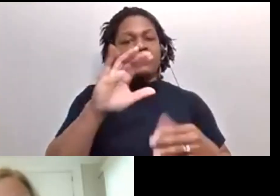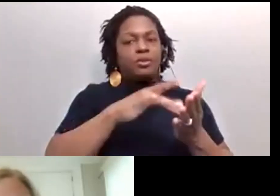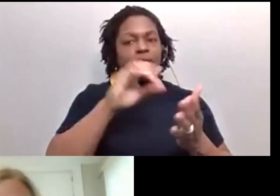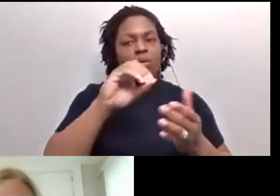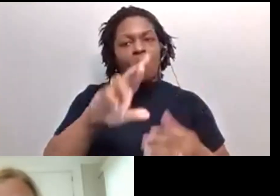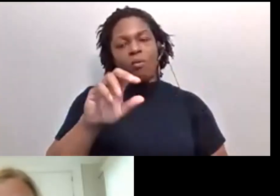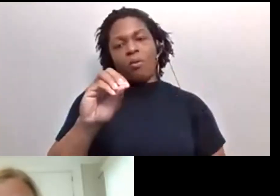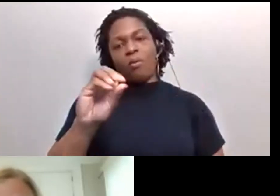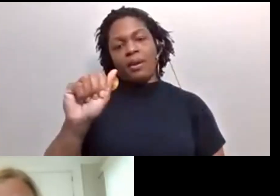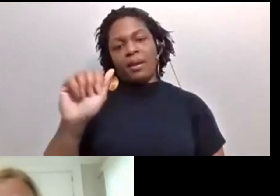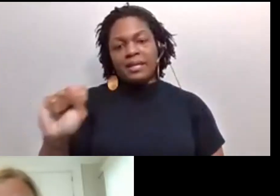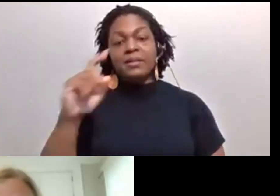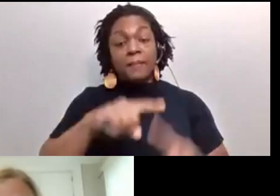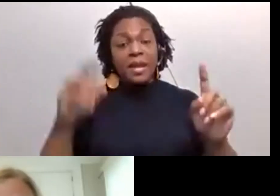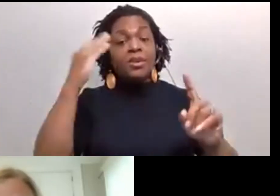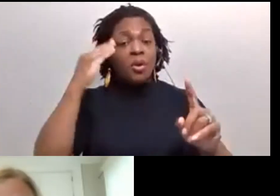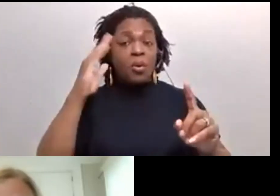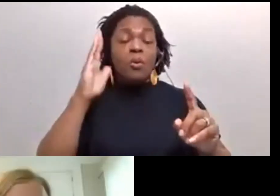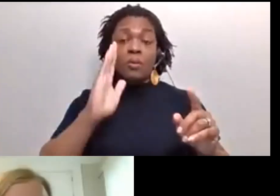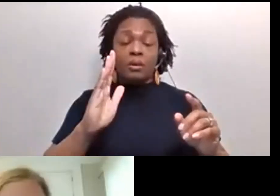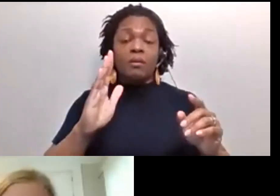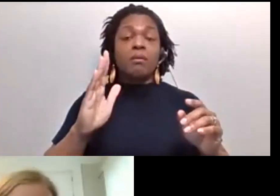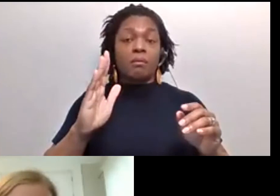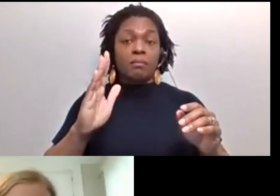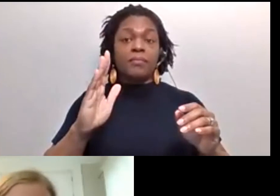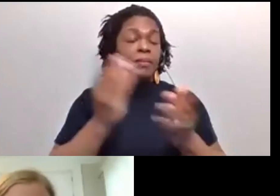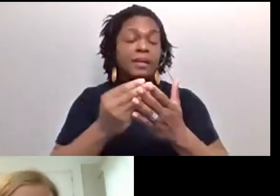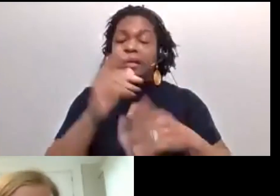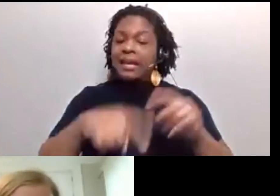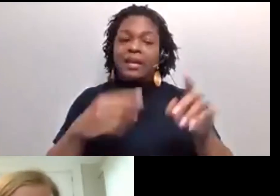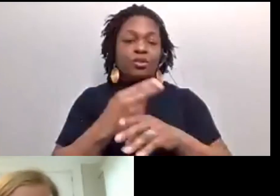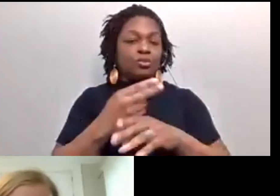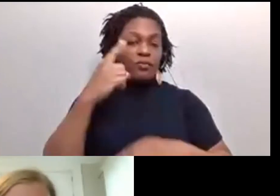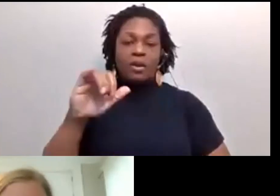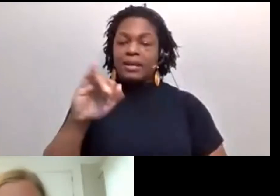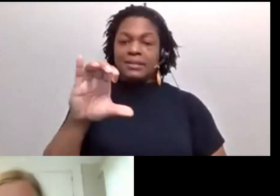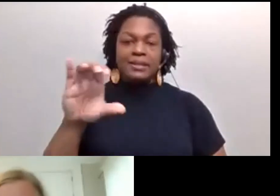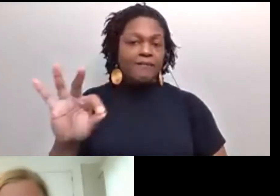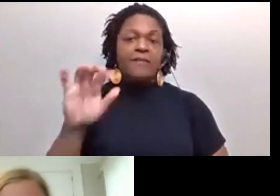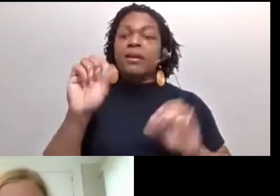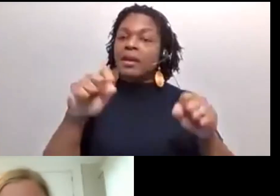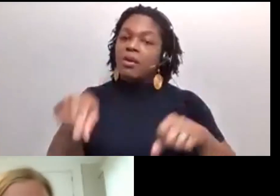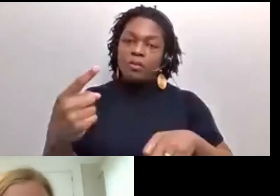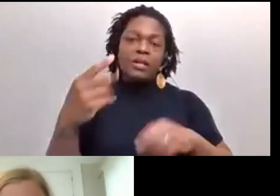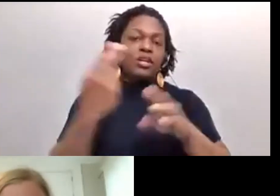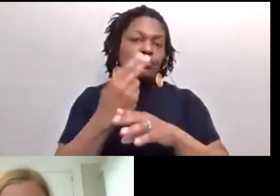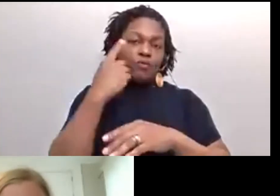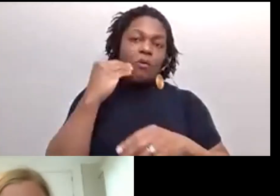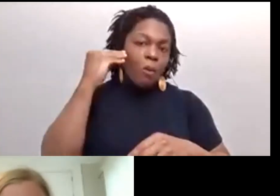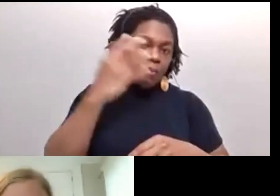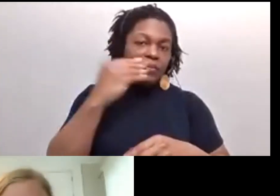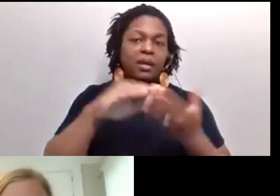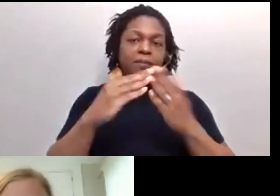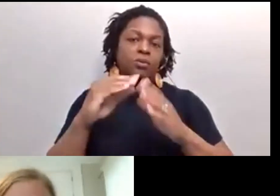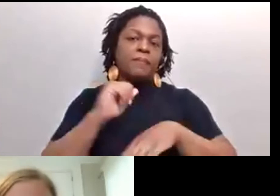an opportunity there. That money can't be used for ICFs. So it can only be used for home and community-based services, the